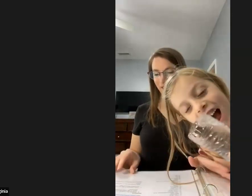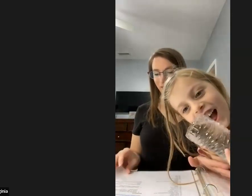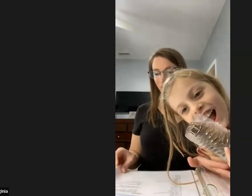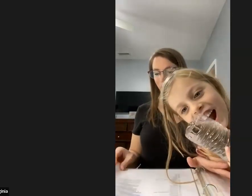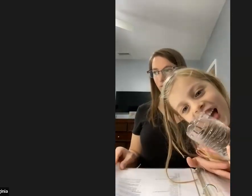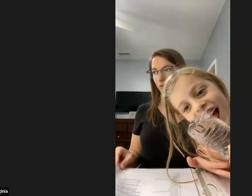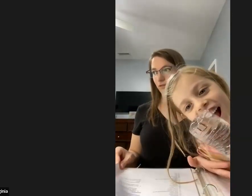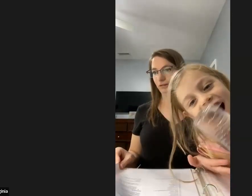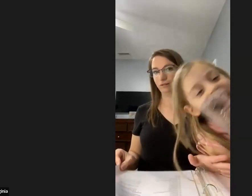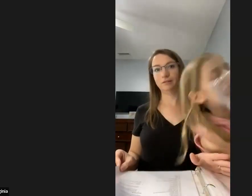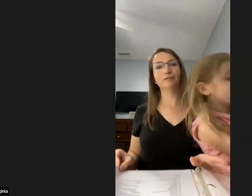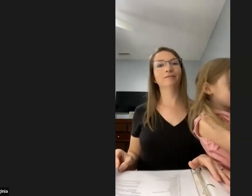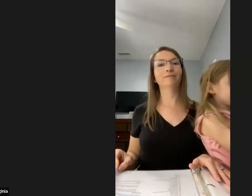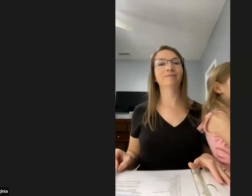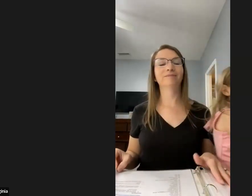is all.